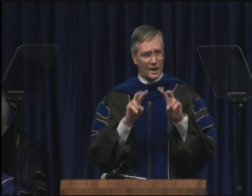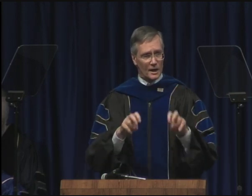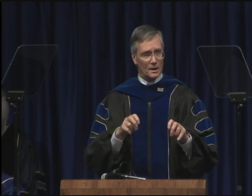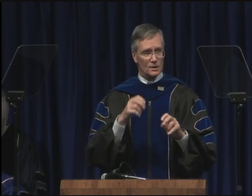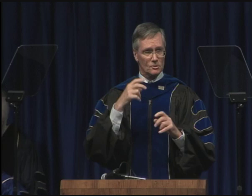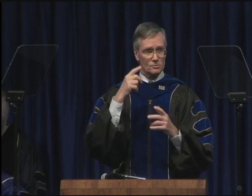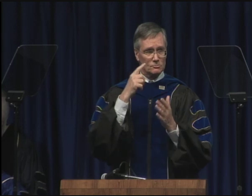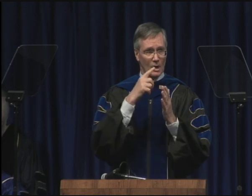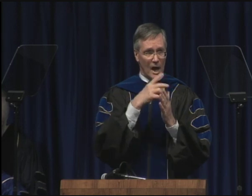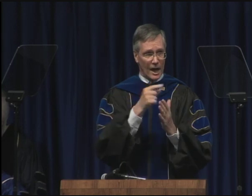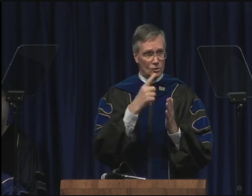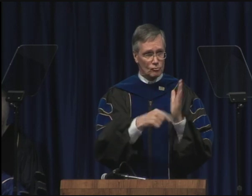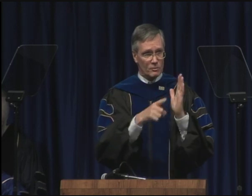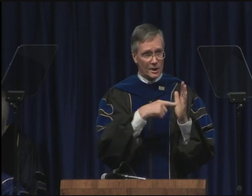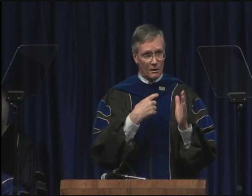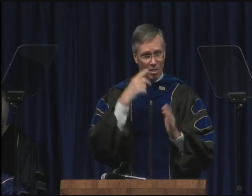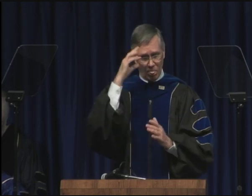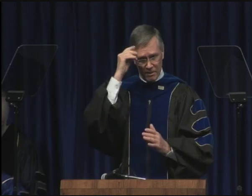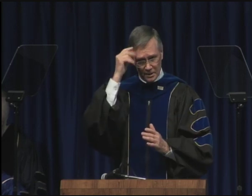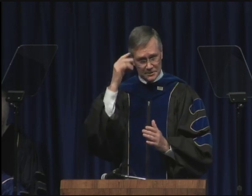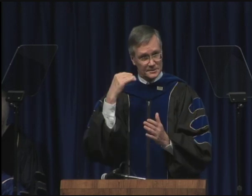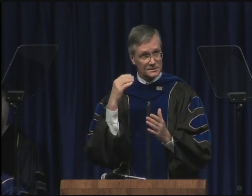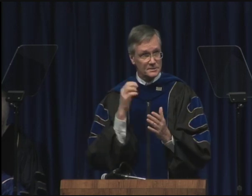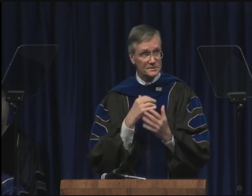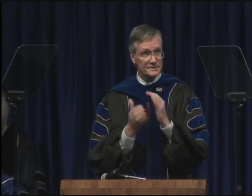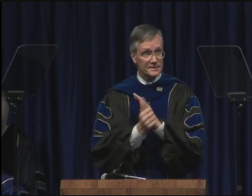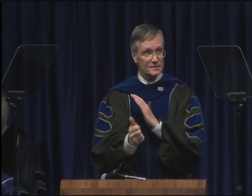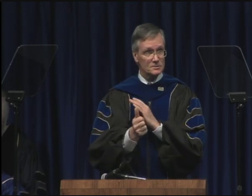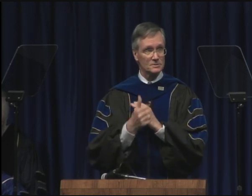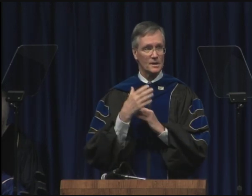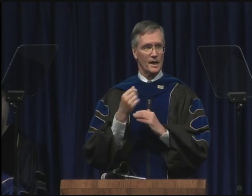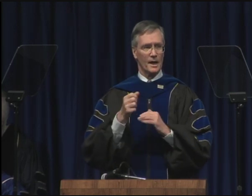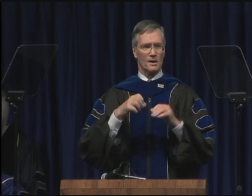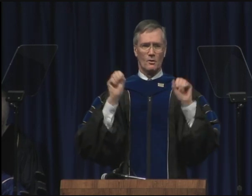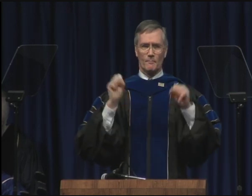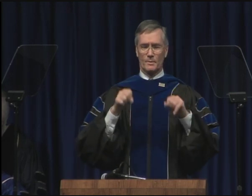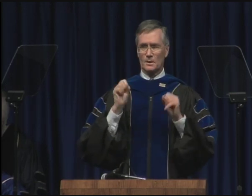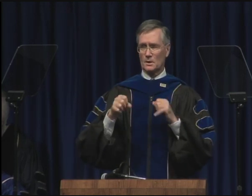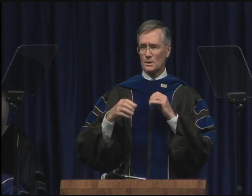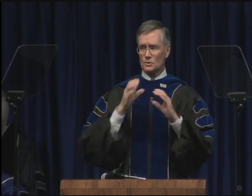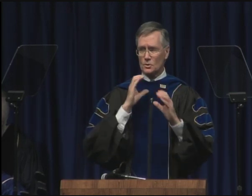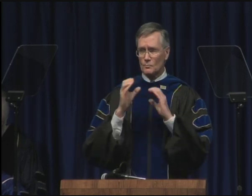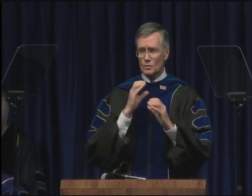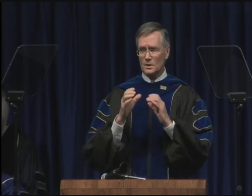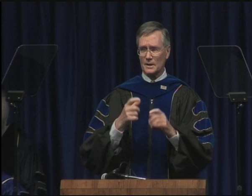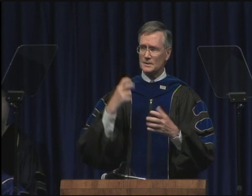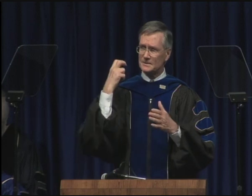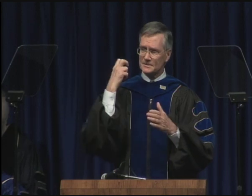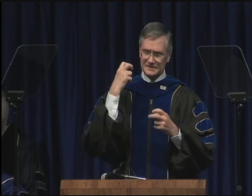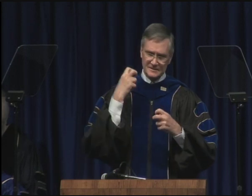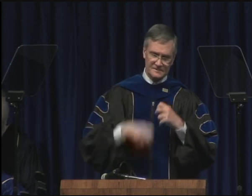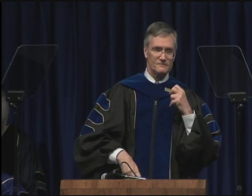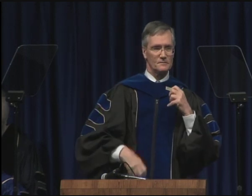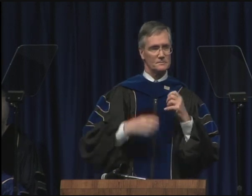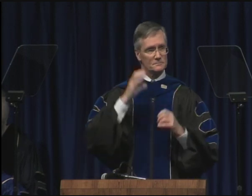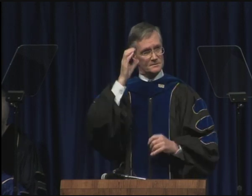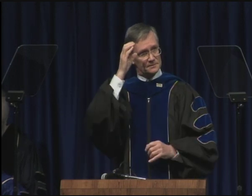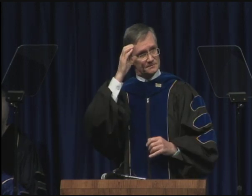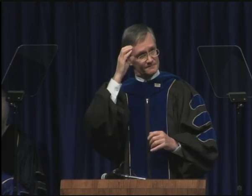and strong analytical, critical thinking skills, and her ability to communicate difficult